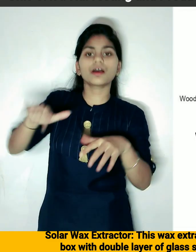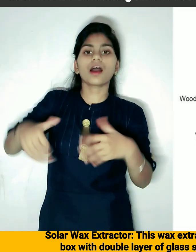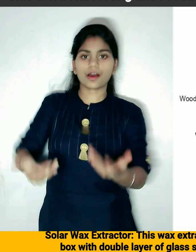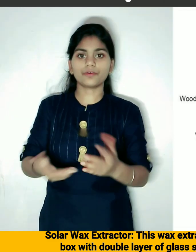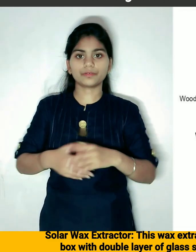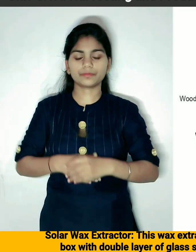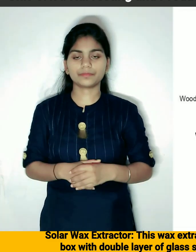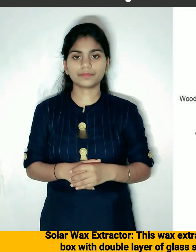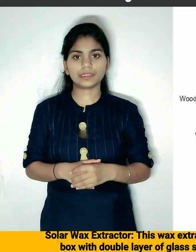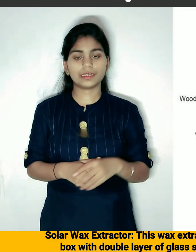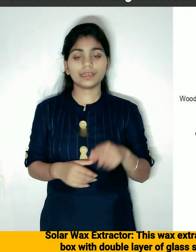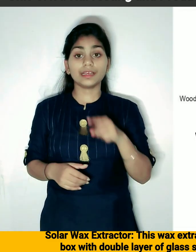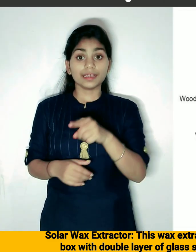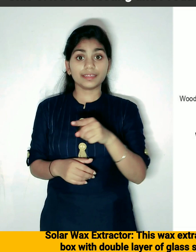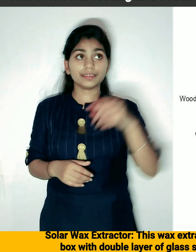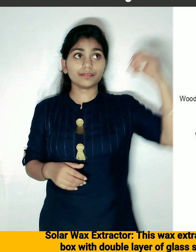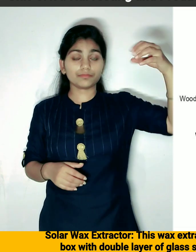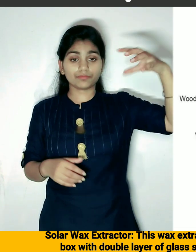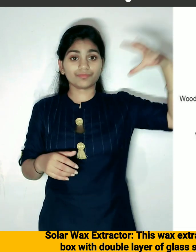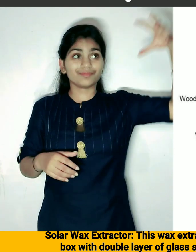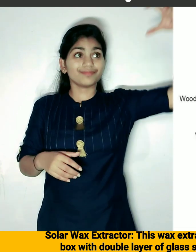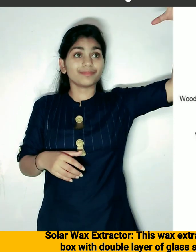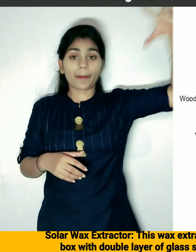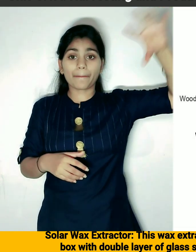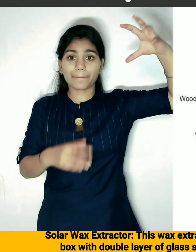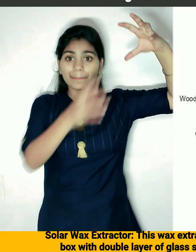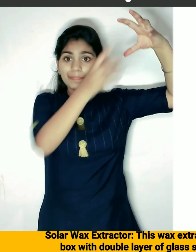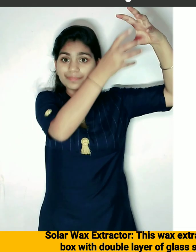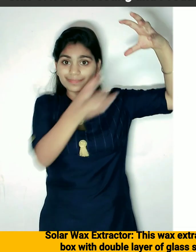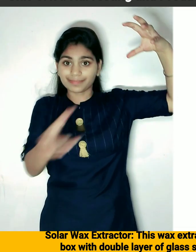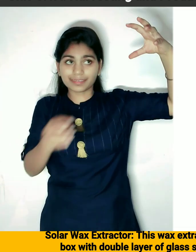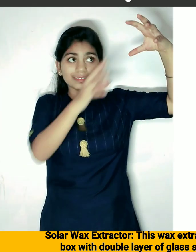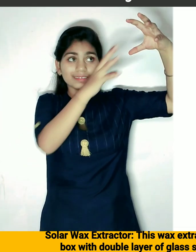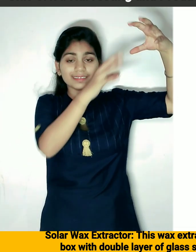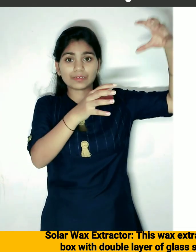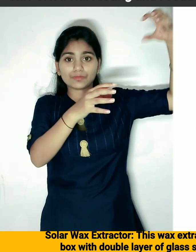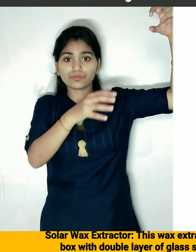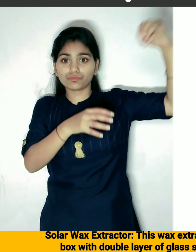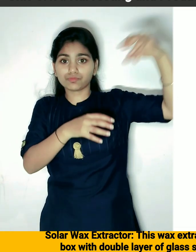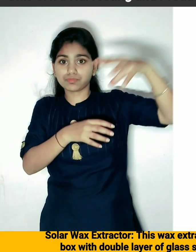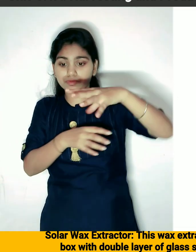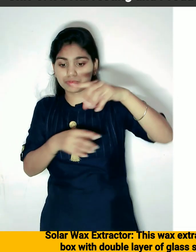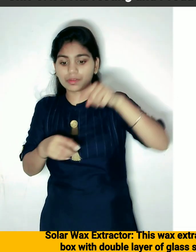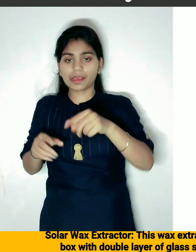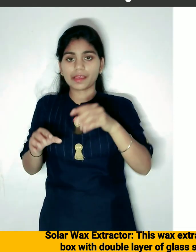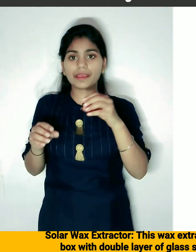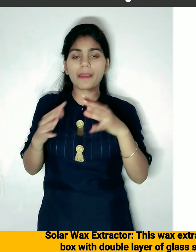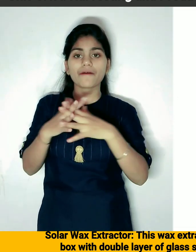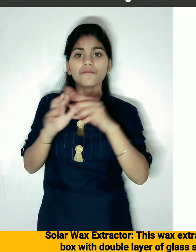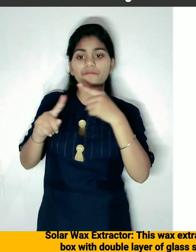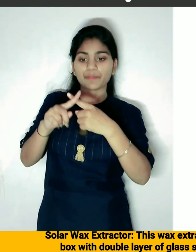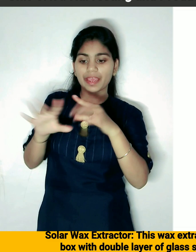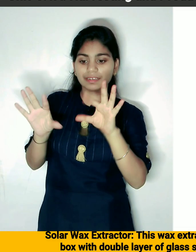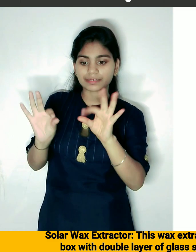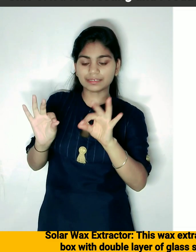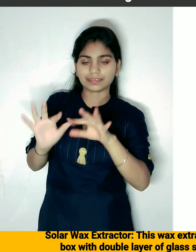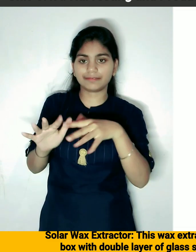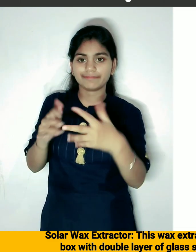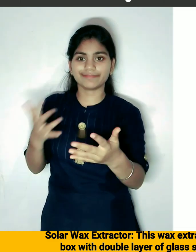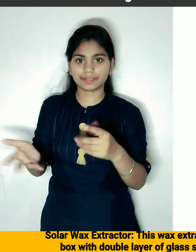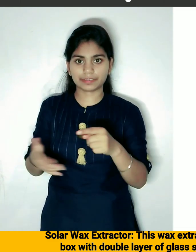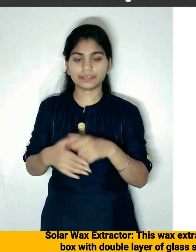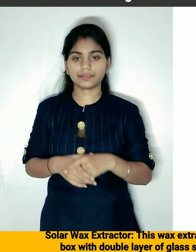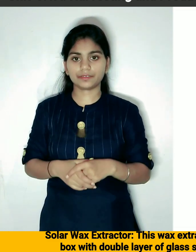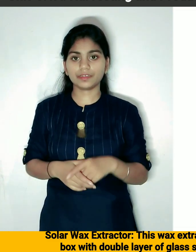solar energy for melting the wax. This has an insulated box with double